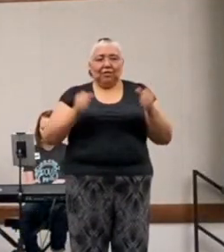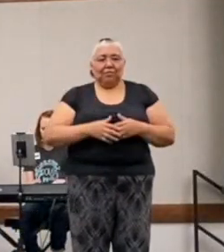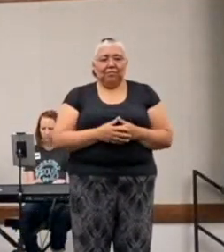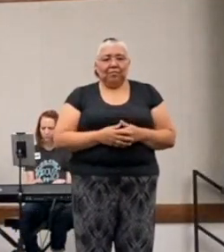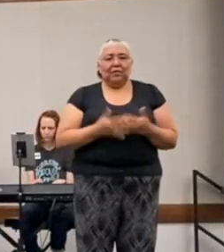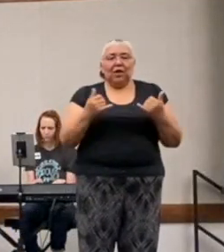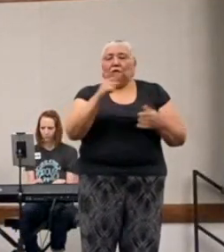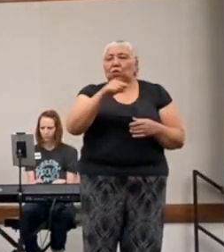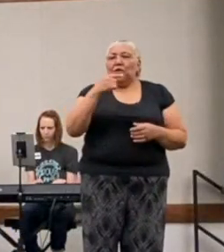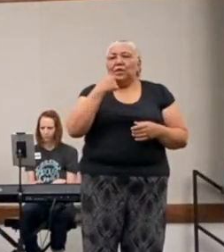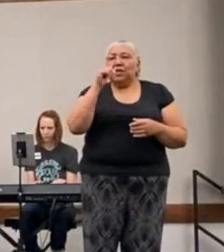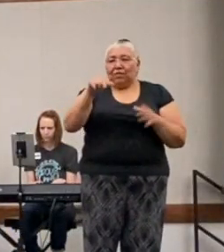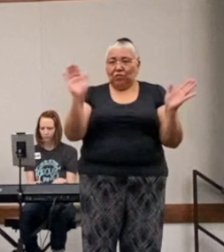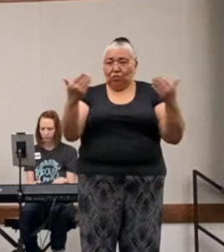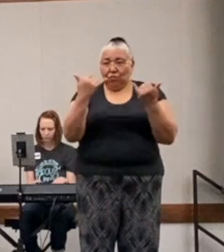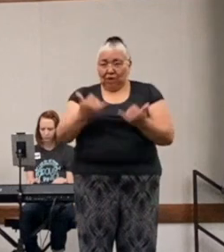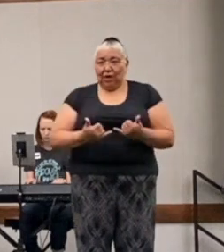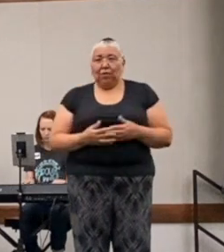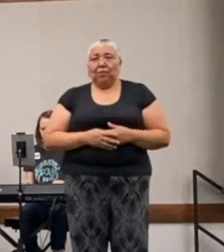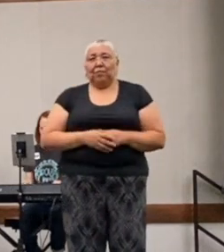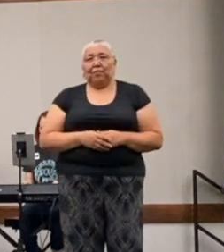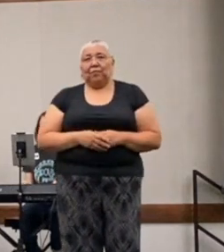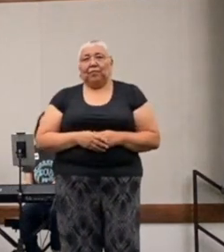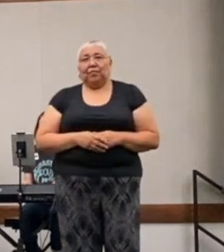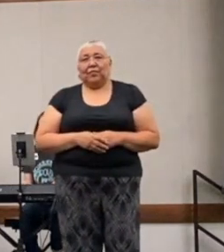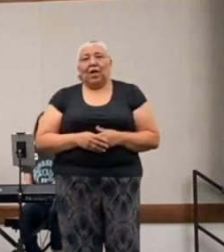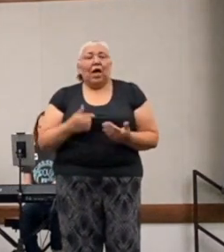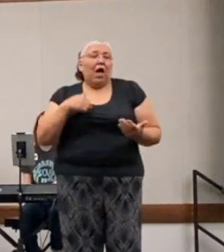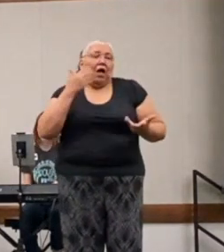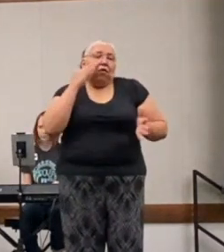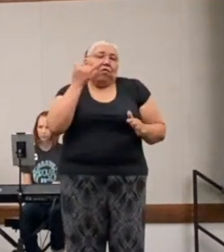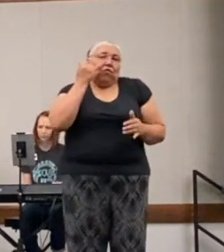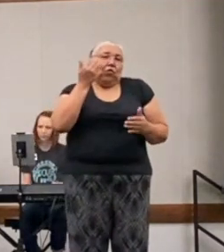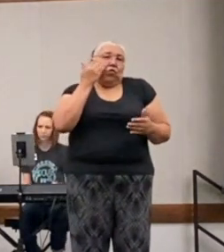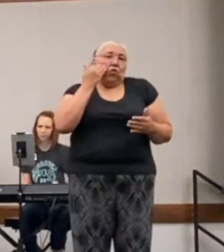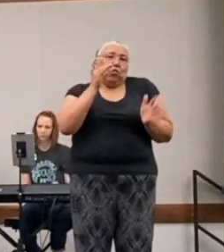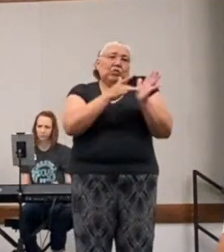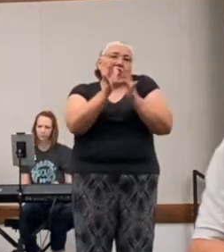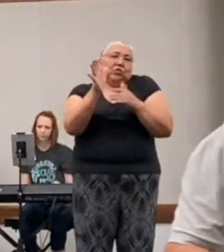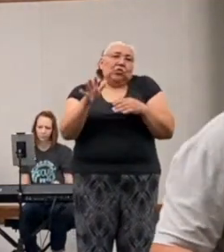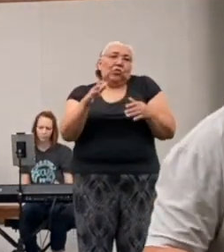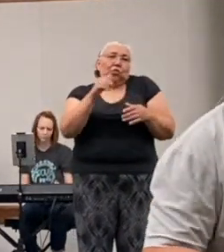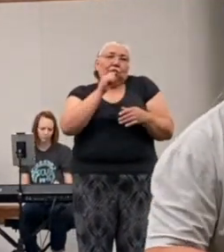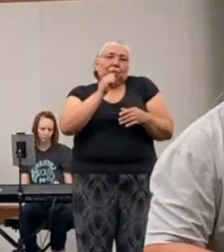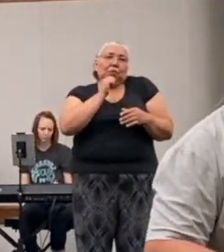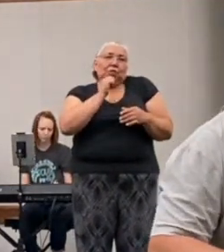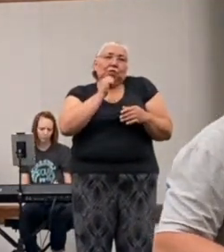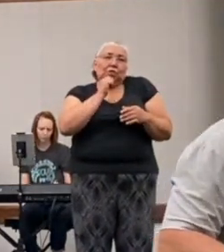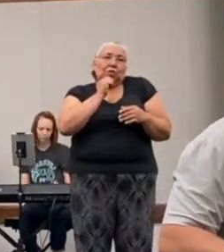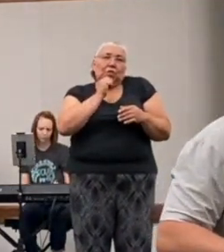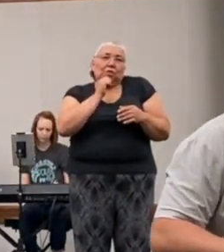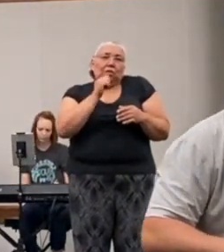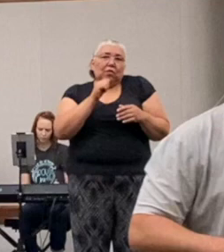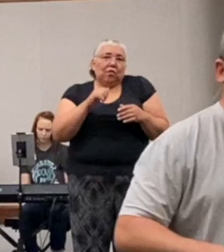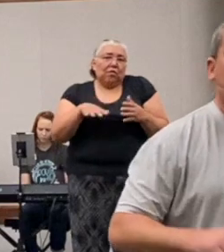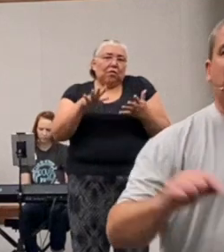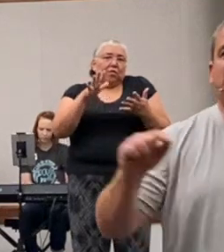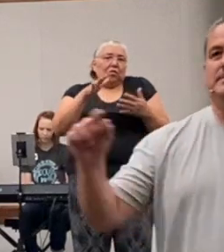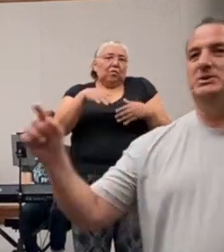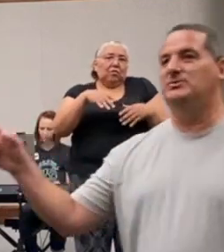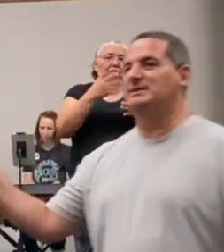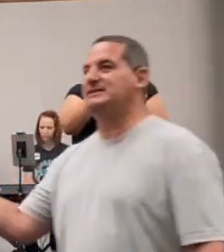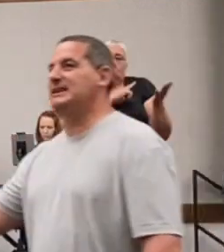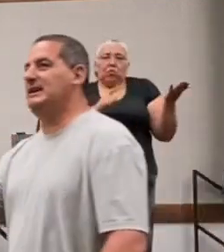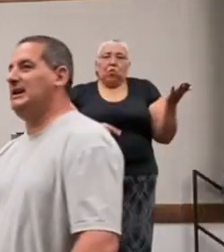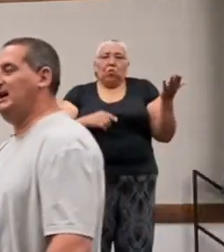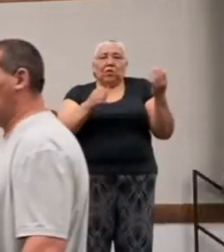You're sitting in this room right now, and I don't know if you know Jesus as your personal Lord and Savior. I don't know. Maybe some